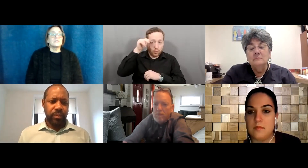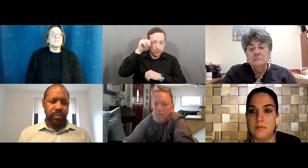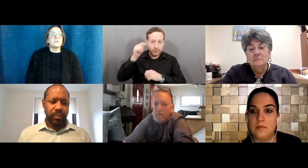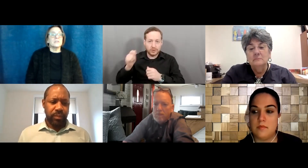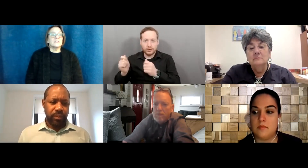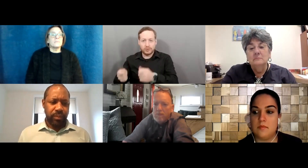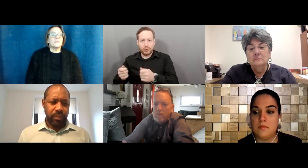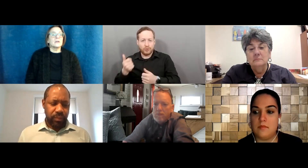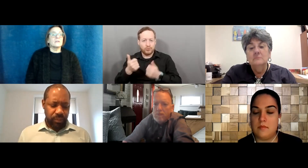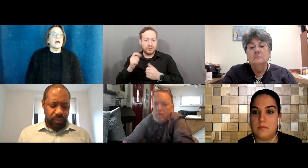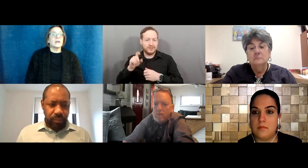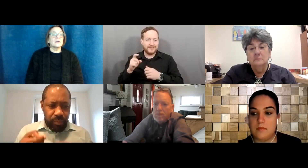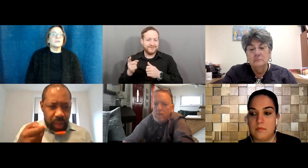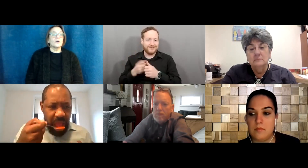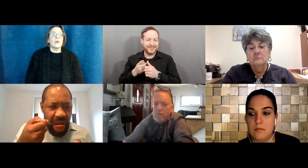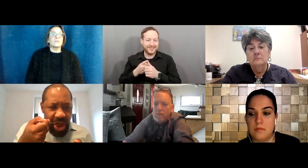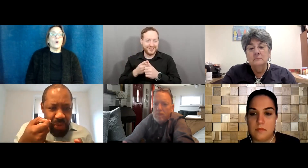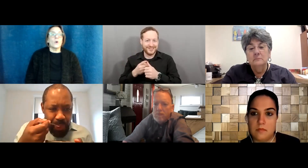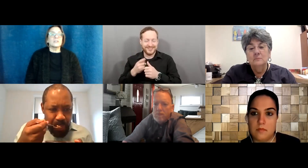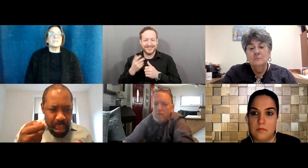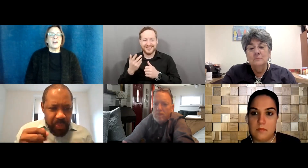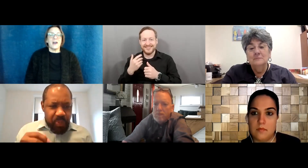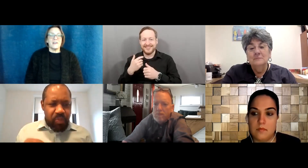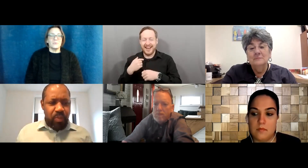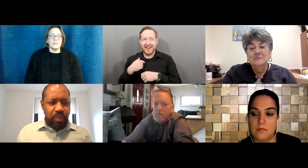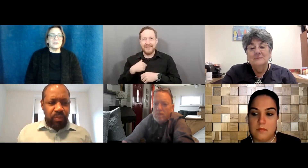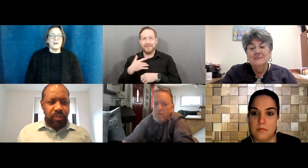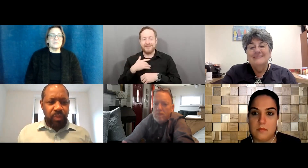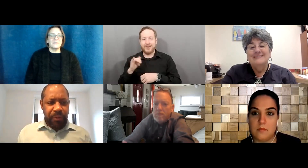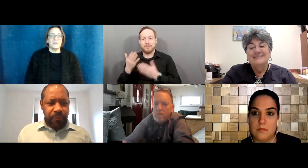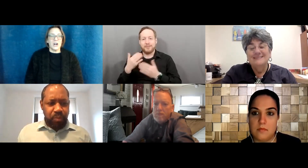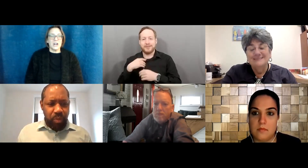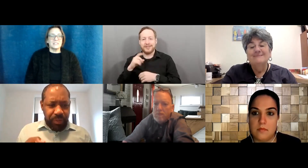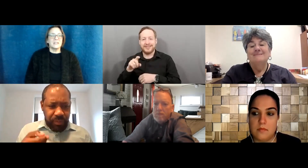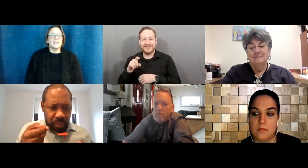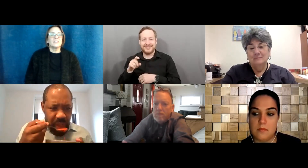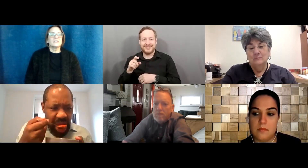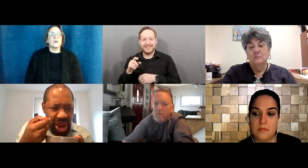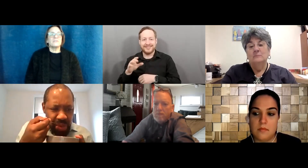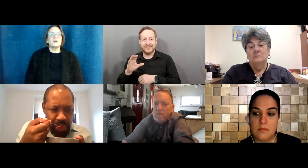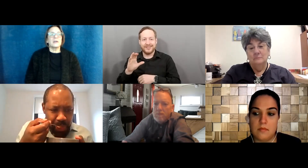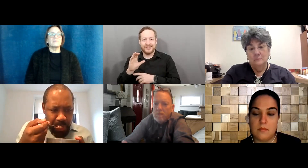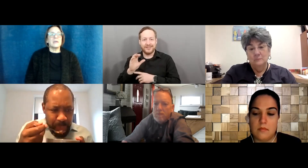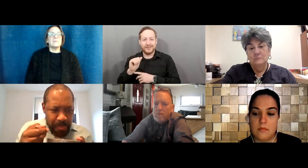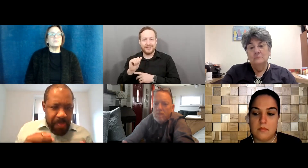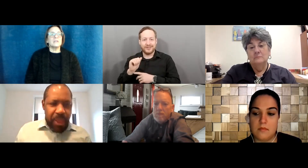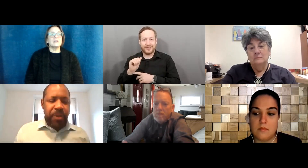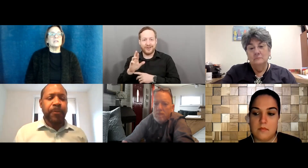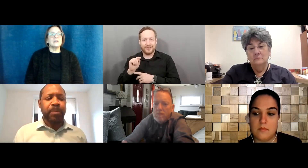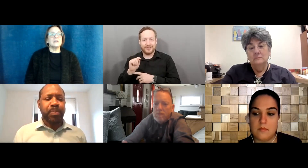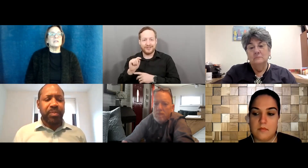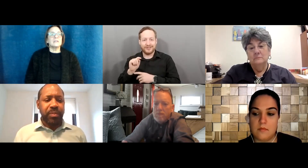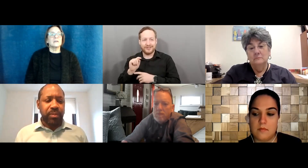I'm considering something like, like the horse and the cart, which comes first. So I feel like maybe